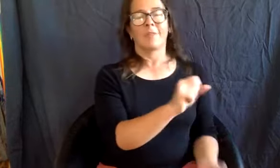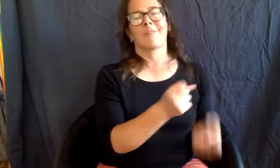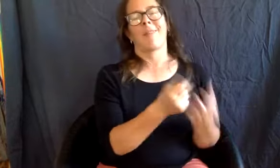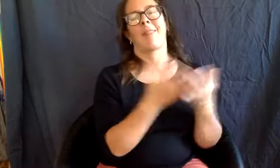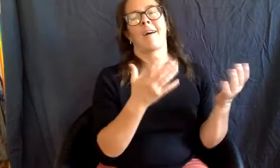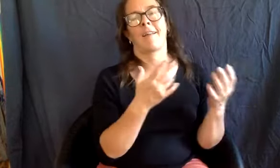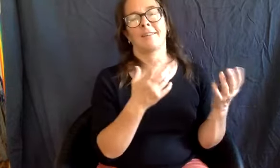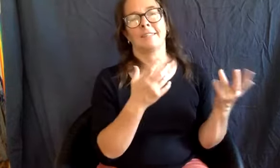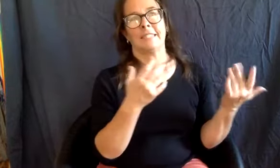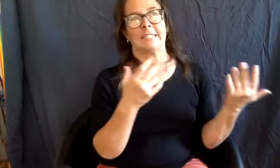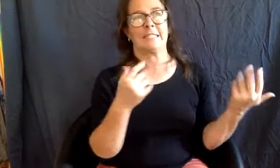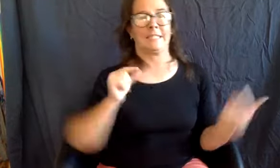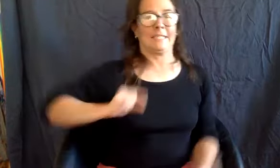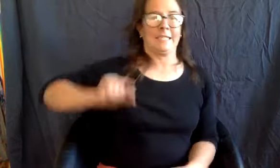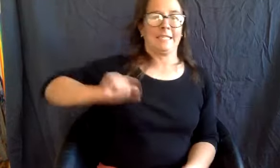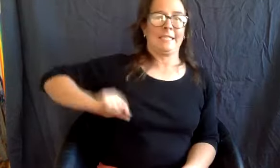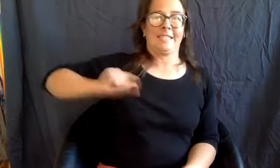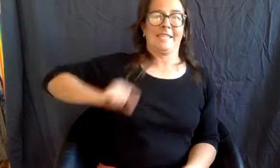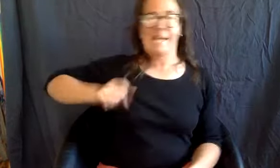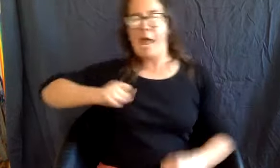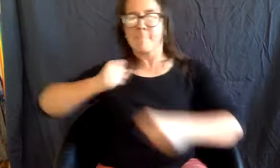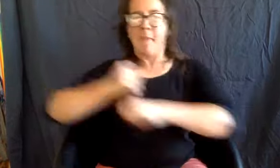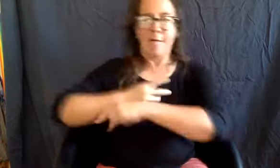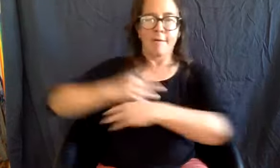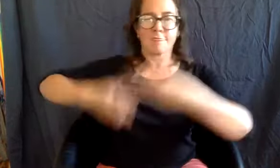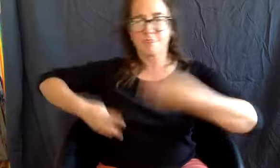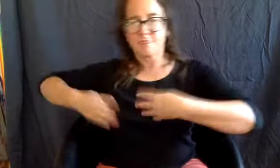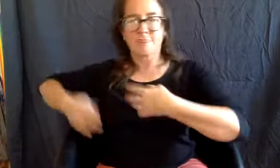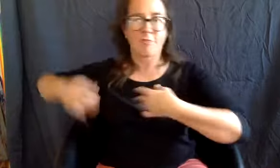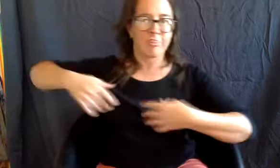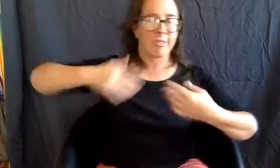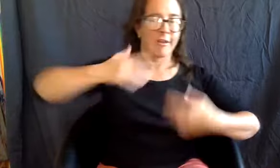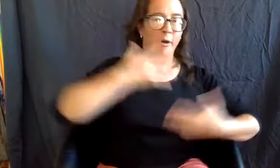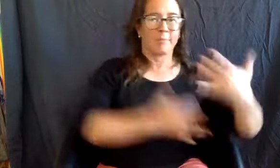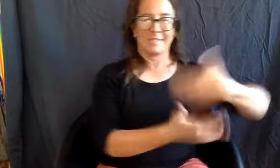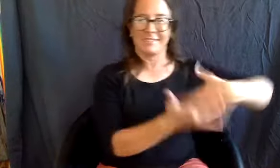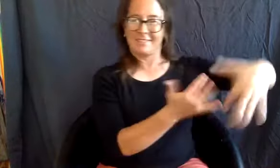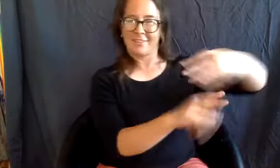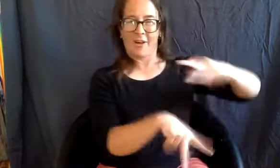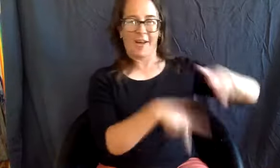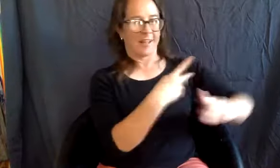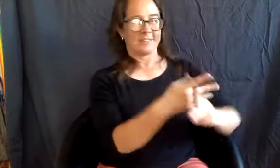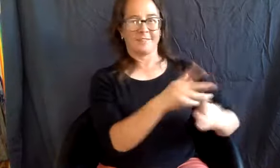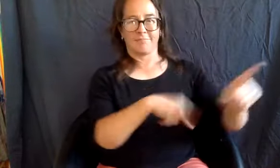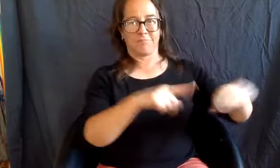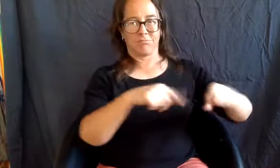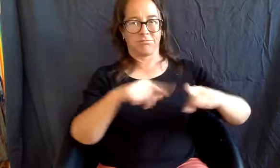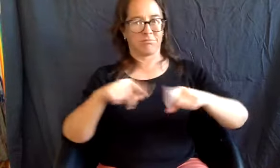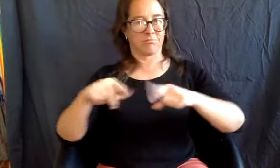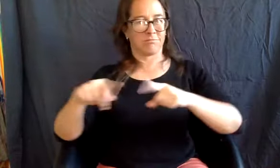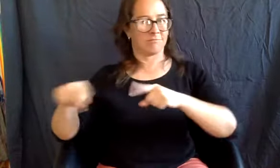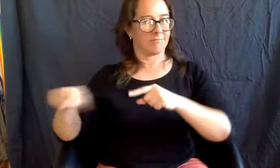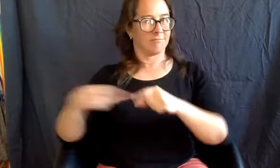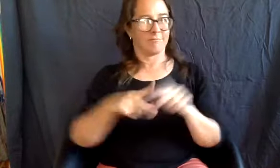direction, this is what you're going to do, because this is really what's going on. Your son is graduating, and you will be proud of him. And, and you're not going to act like this is